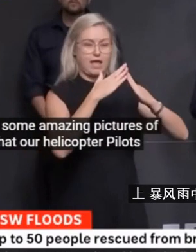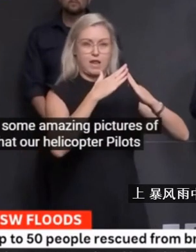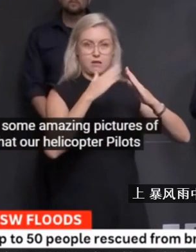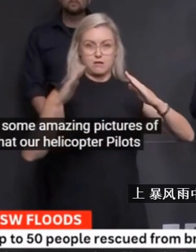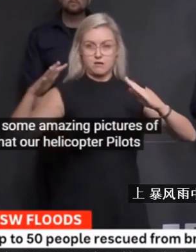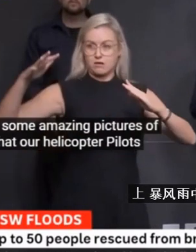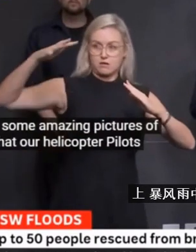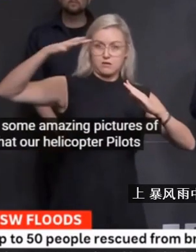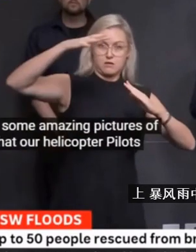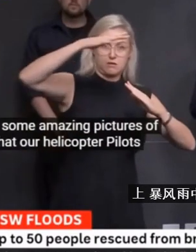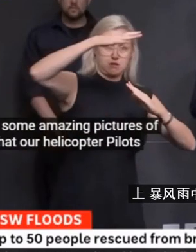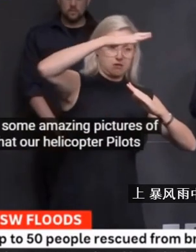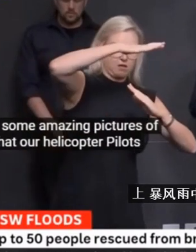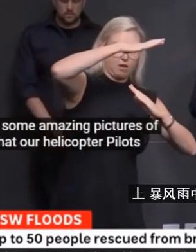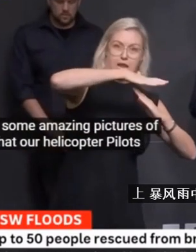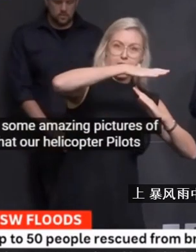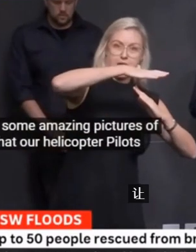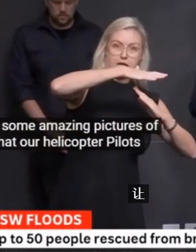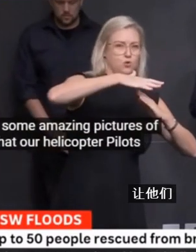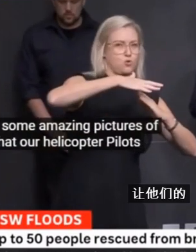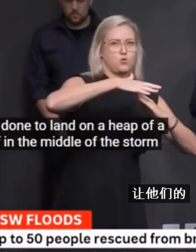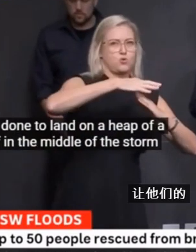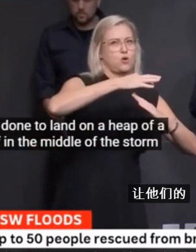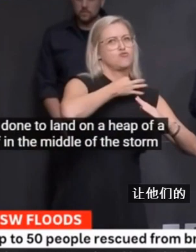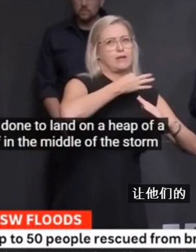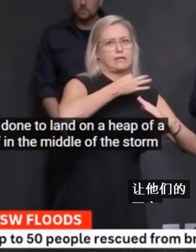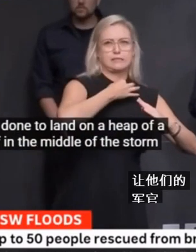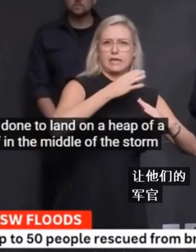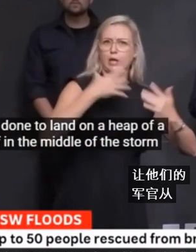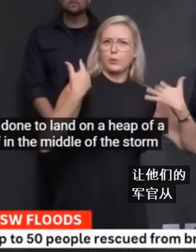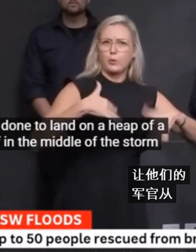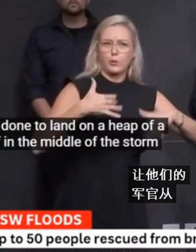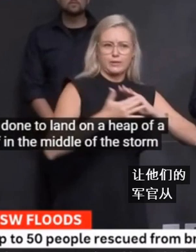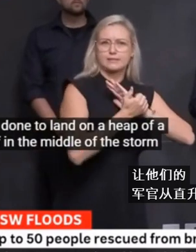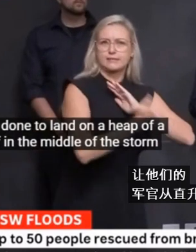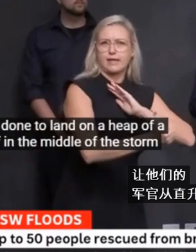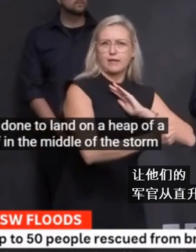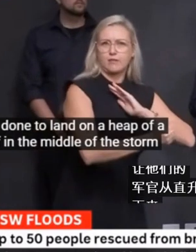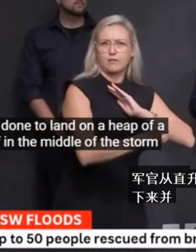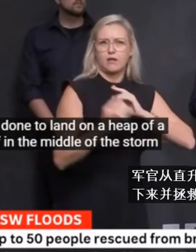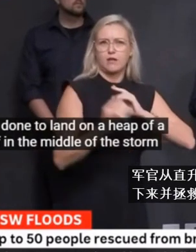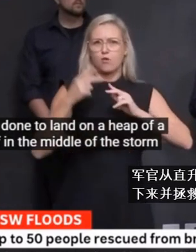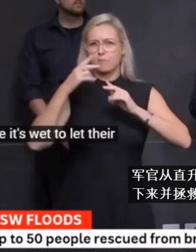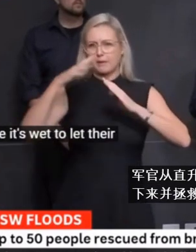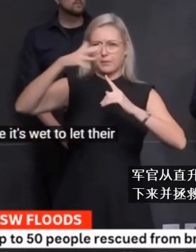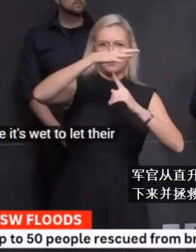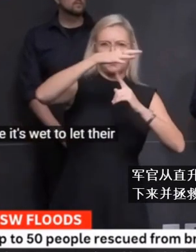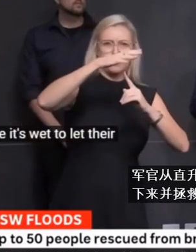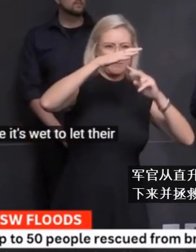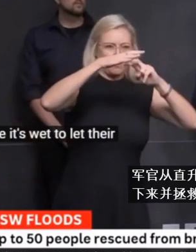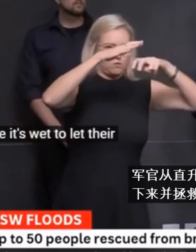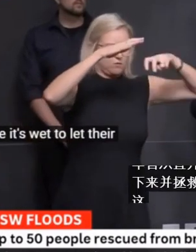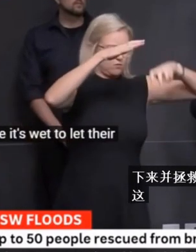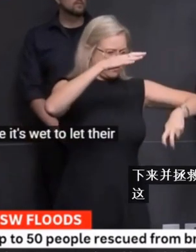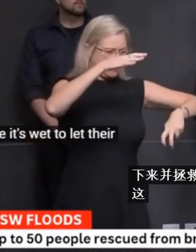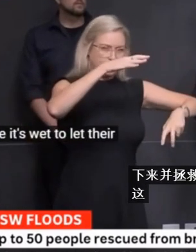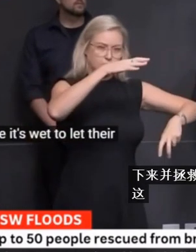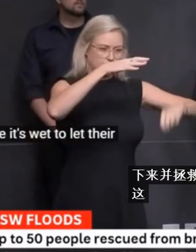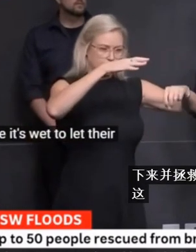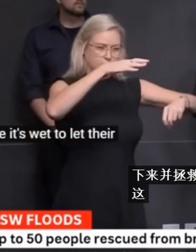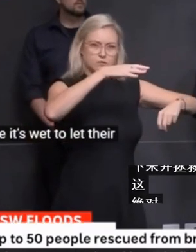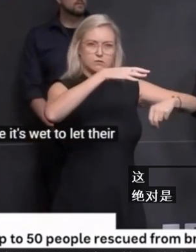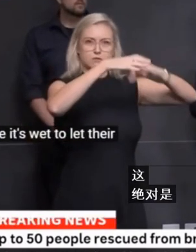roof in the middle of a storm where it's wet, to let their officers get out of the helicopter and save the lives of our community members. It